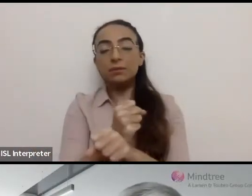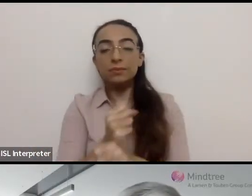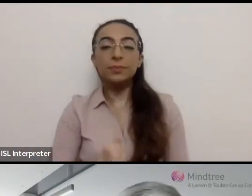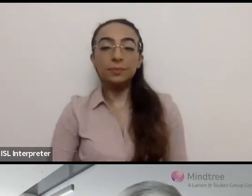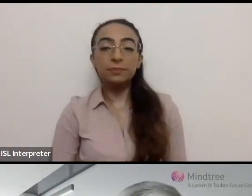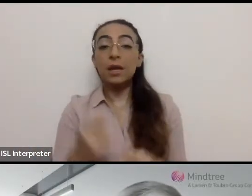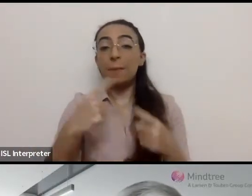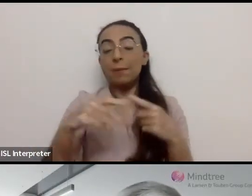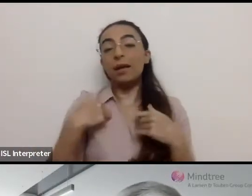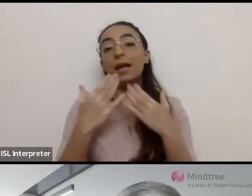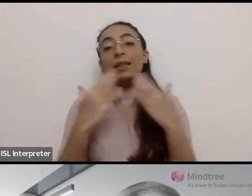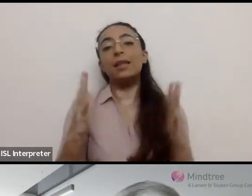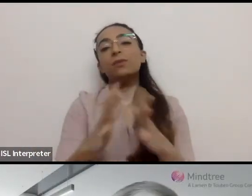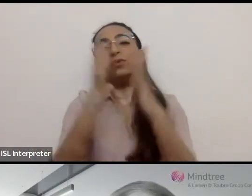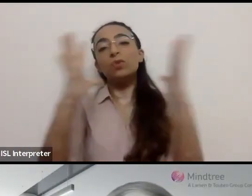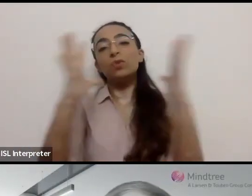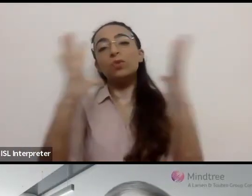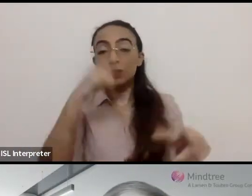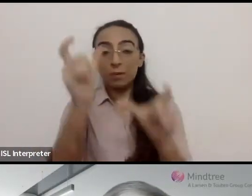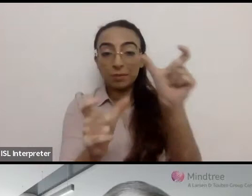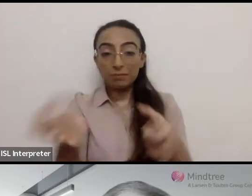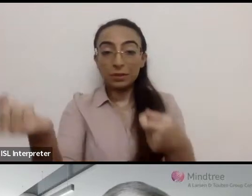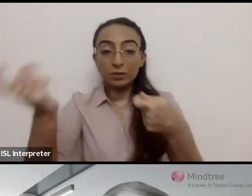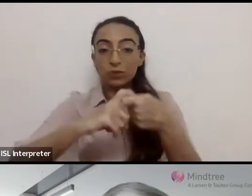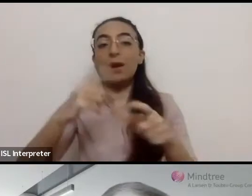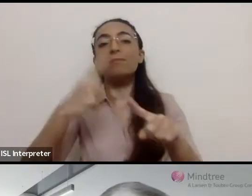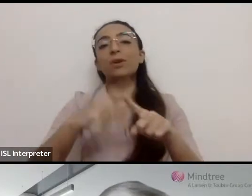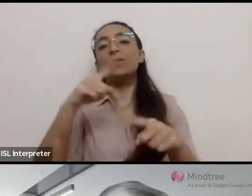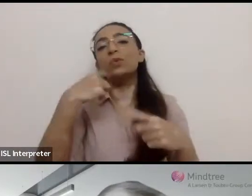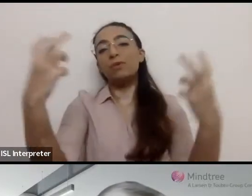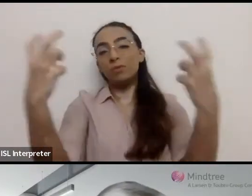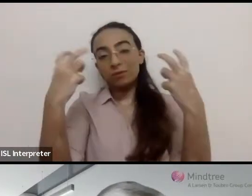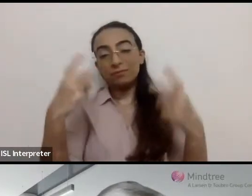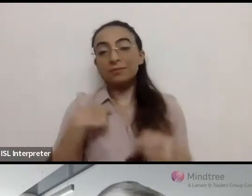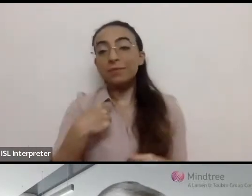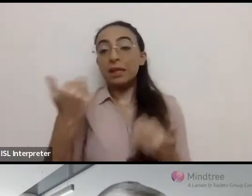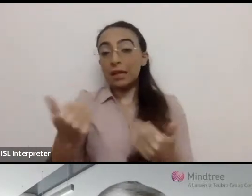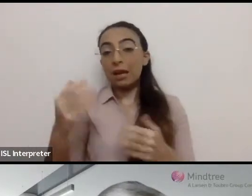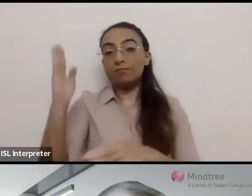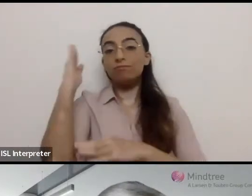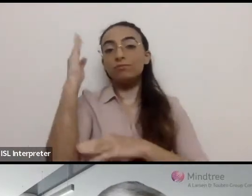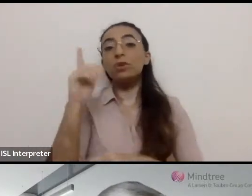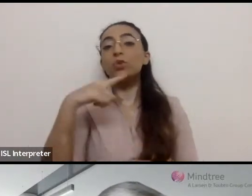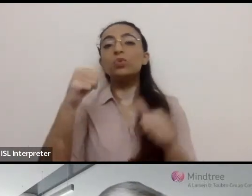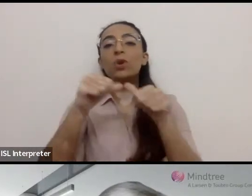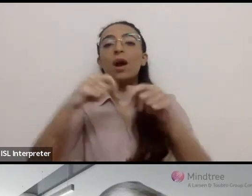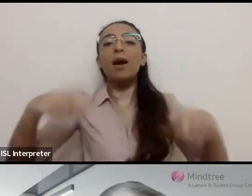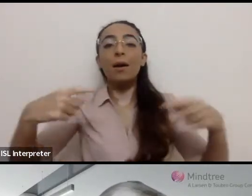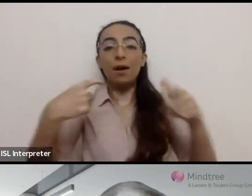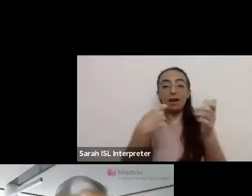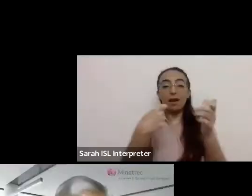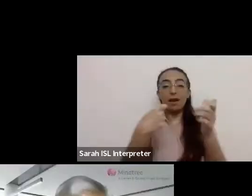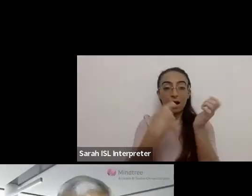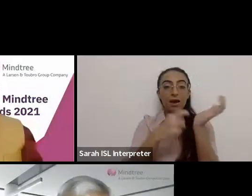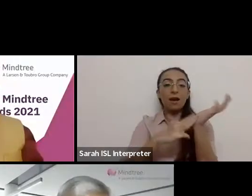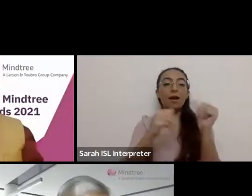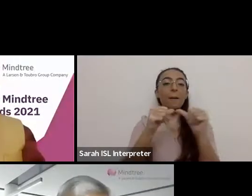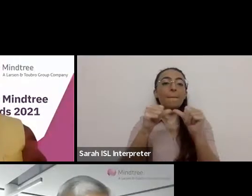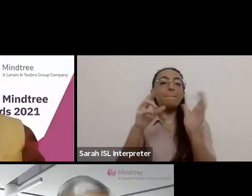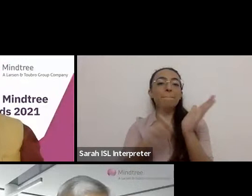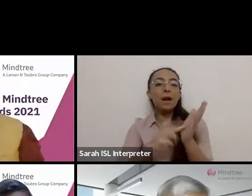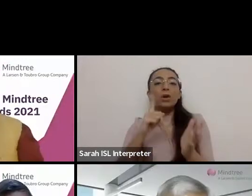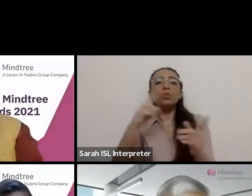But thank you very much, everyone, for joining in. And of course, we have Mr. Arman Ali, Executive Director, NCPEDP, with